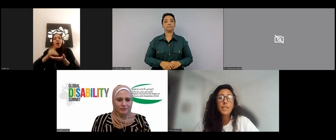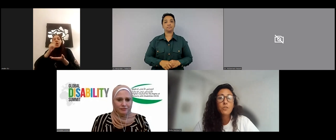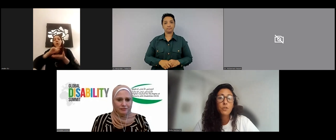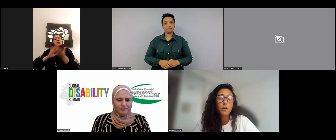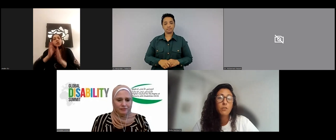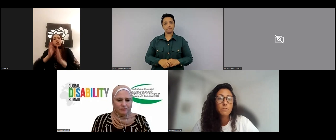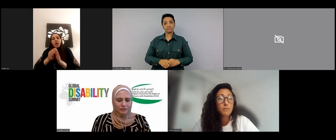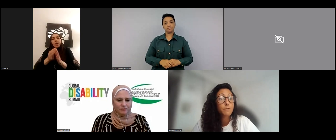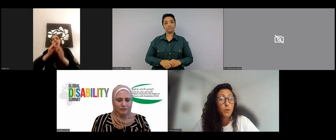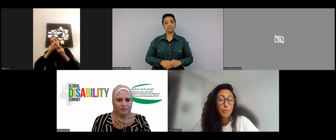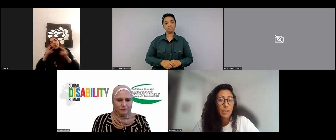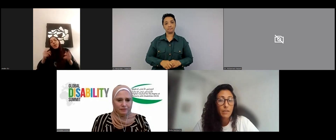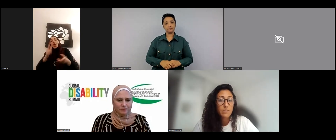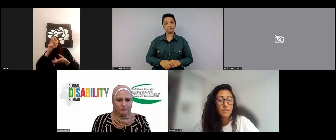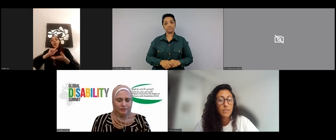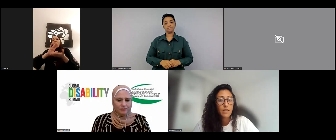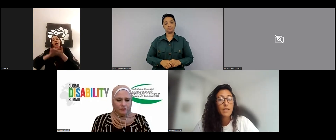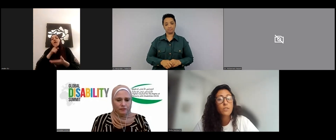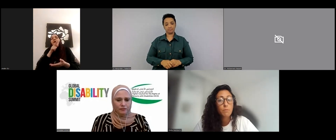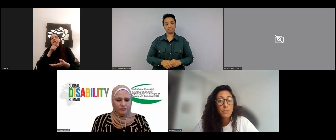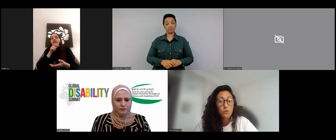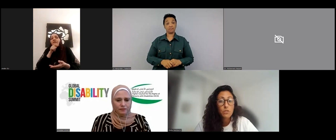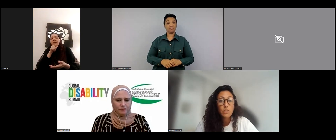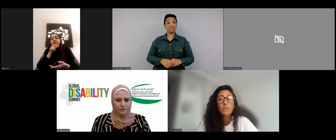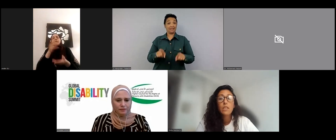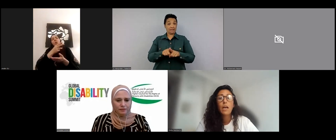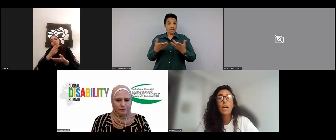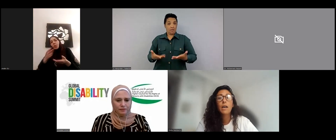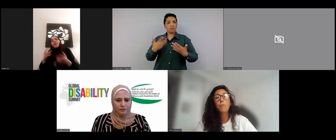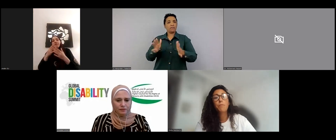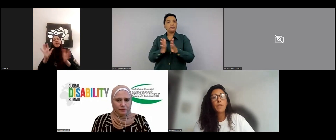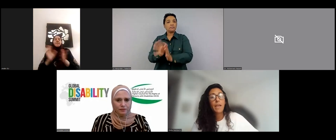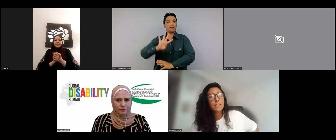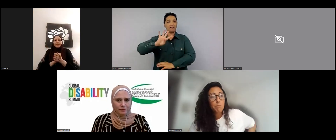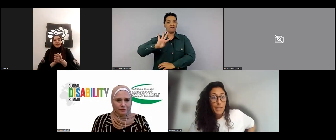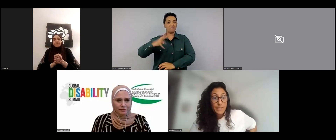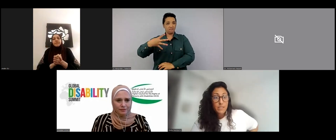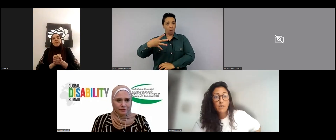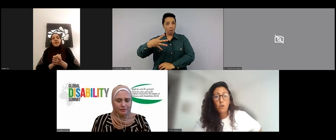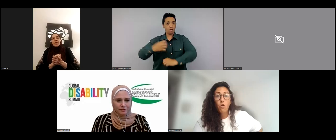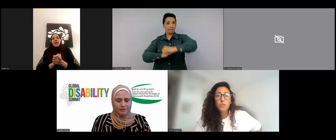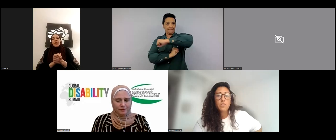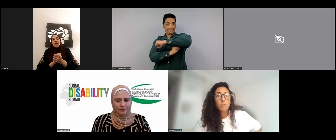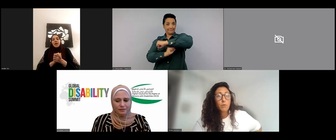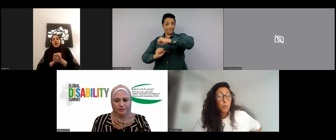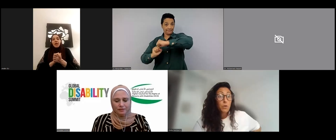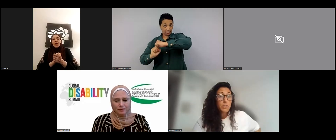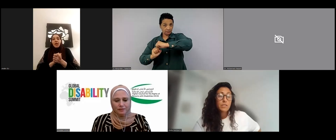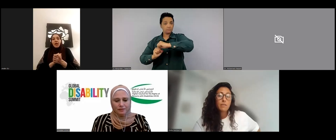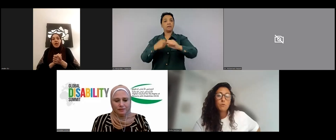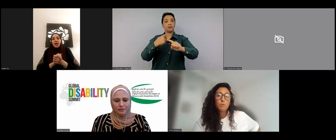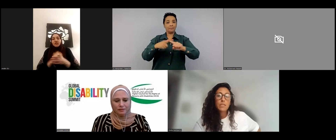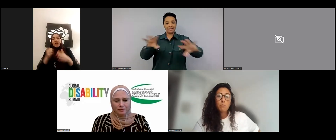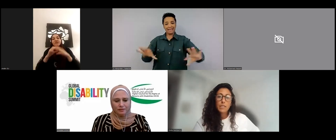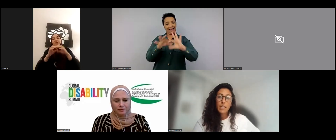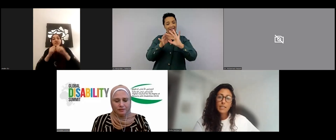Under each of the 4 pillars that I just mentioned, and based on the report